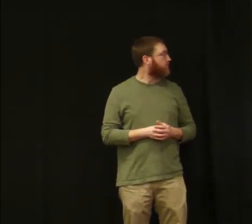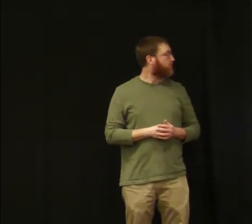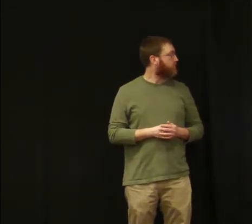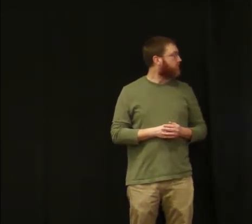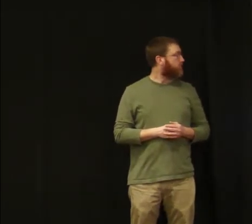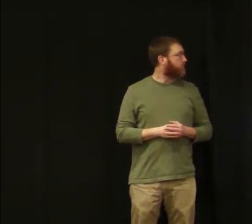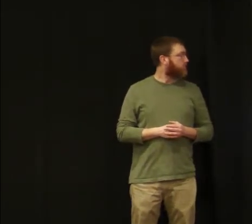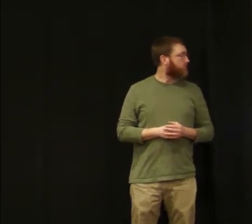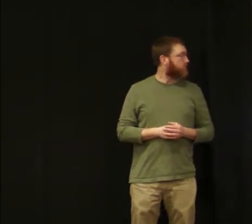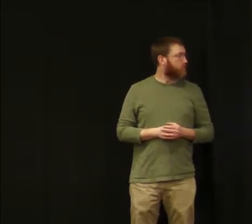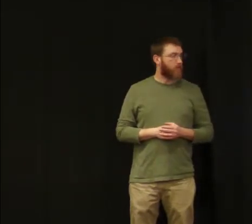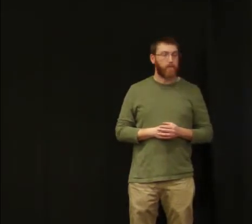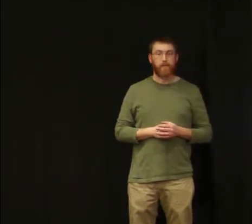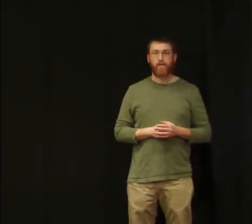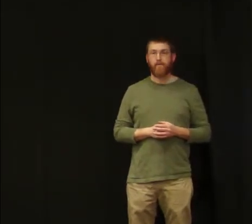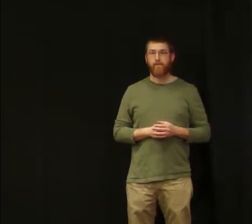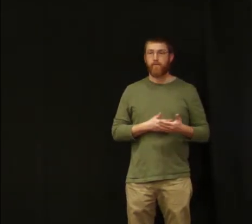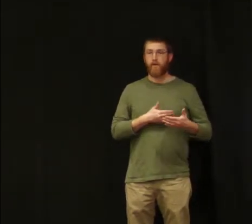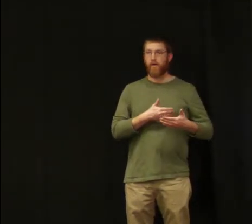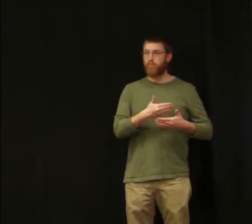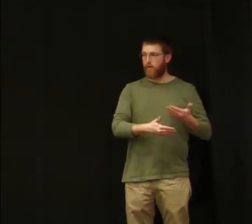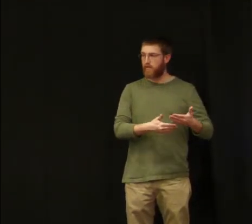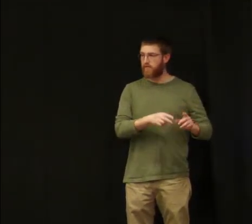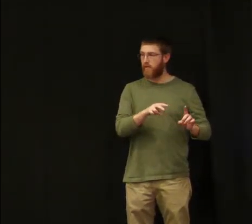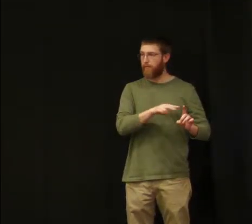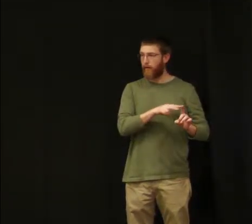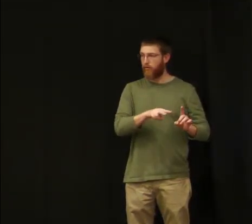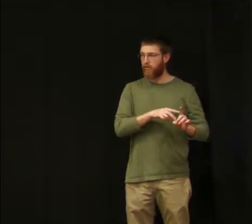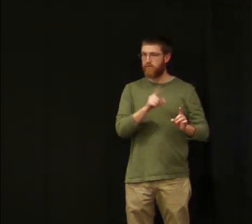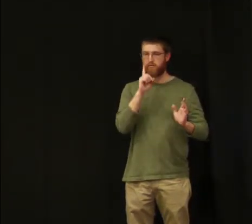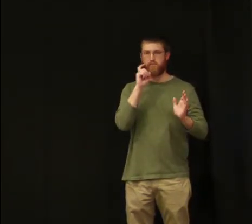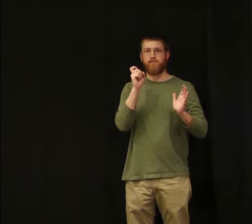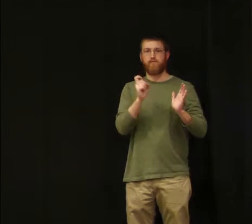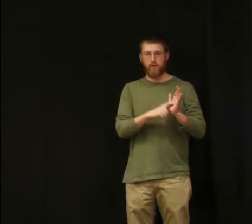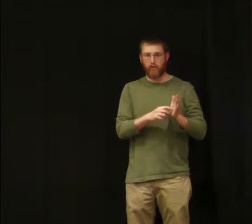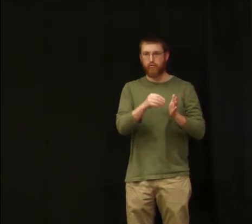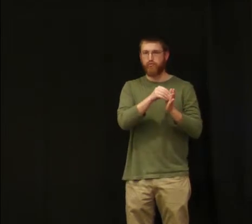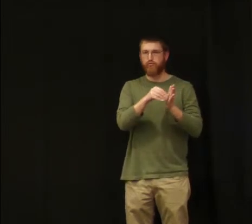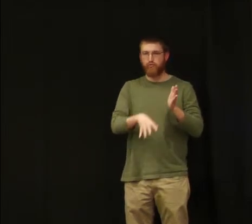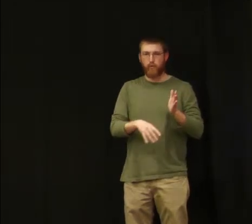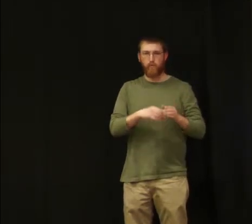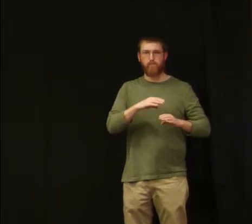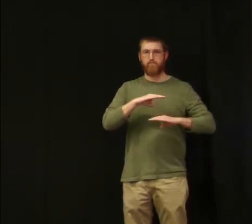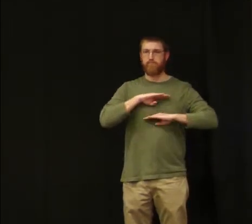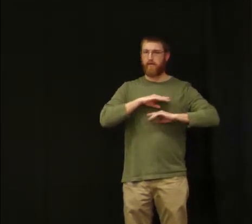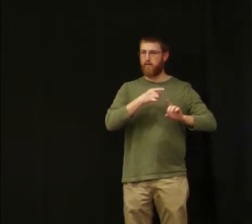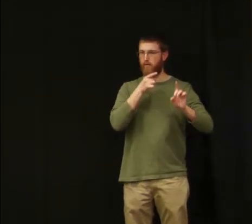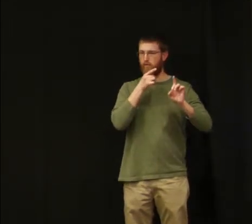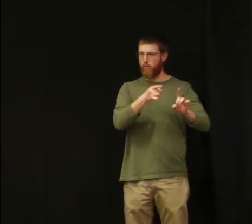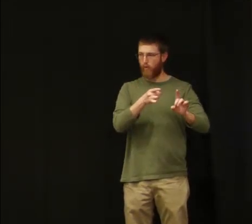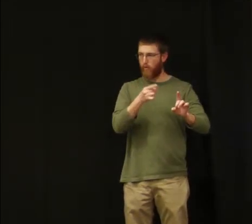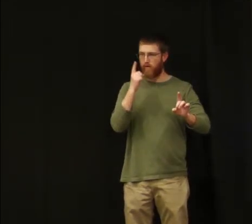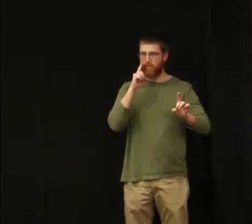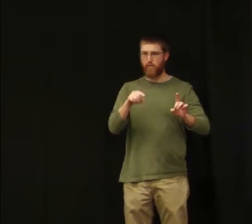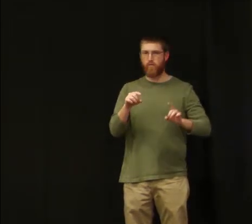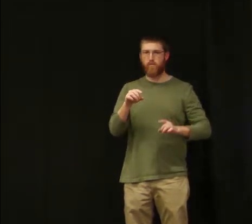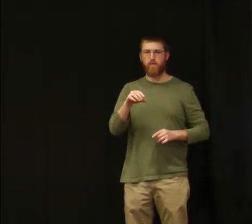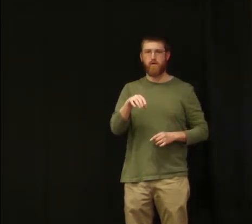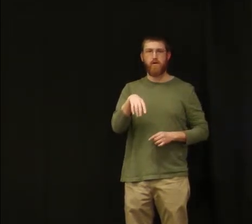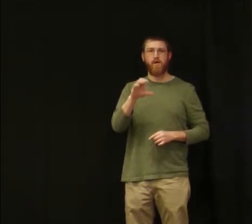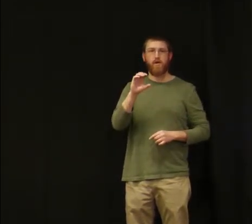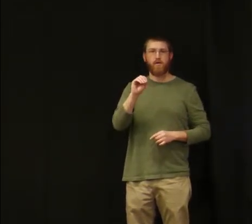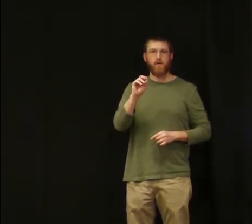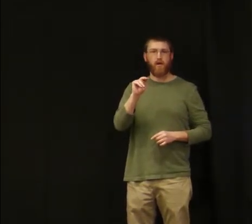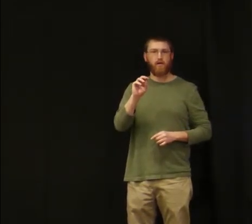Okay, so progress monitoring indicated a student met the decoding goal of consonant, vowel,